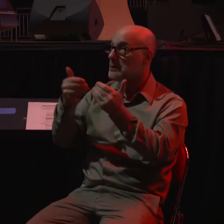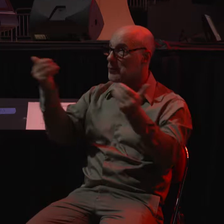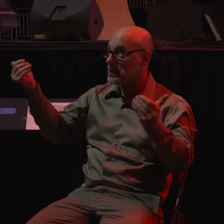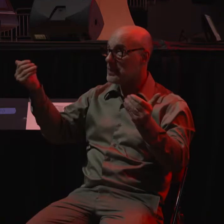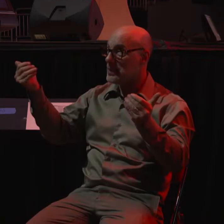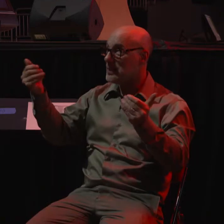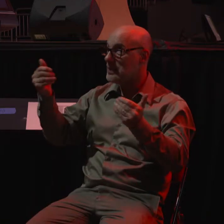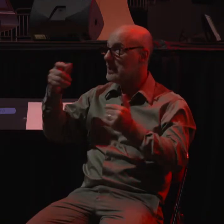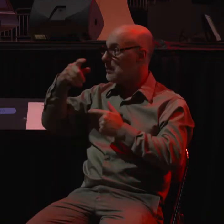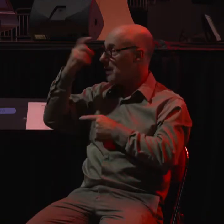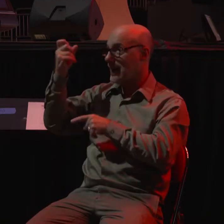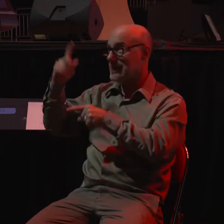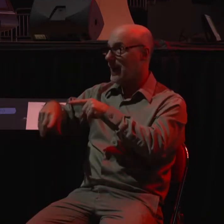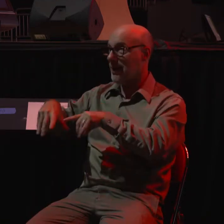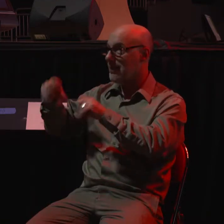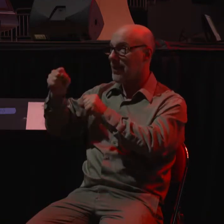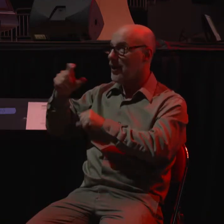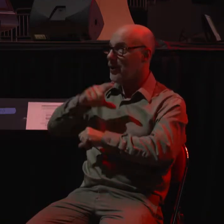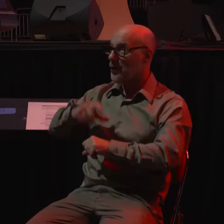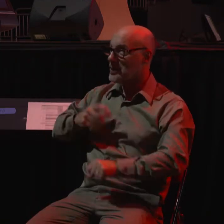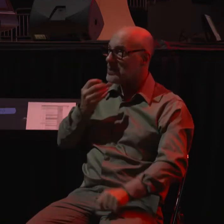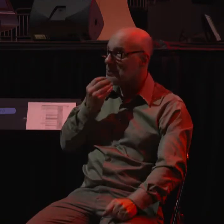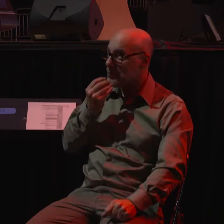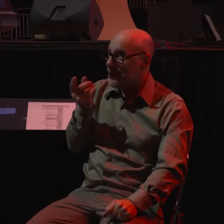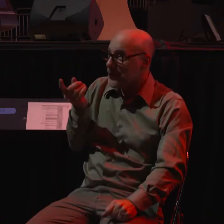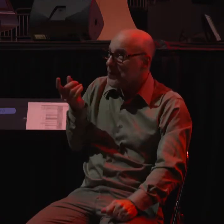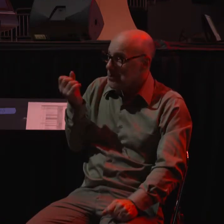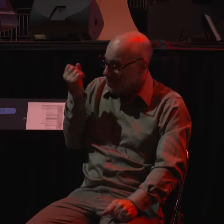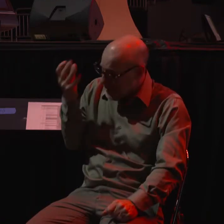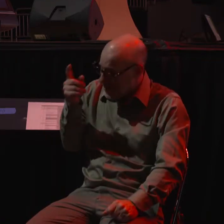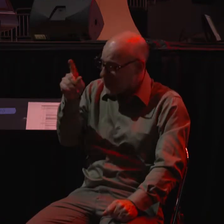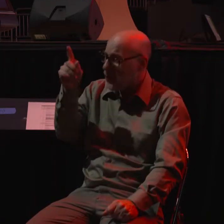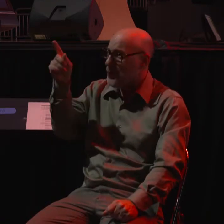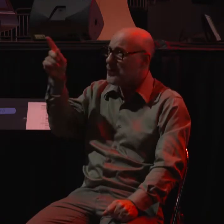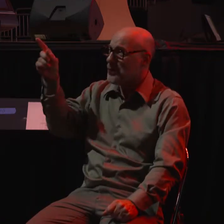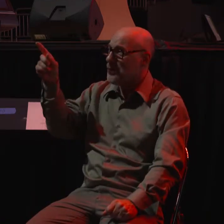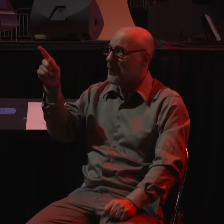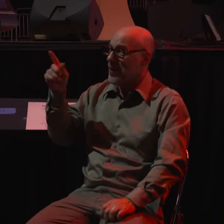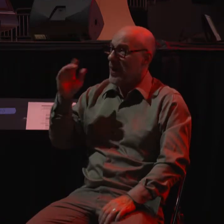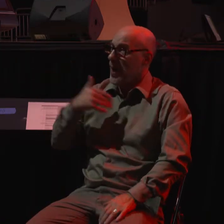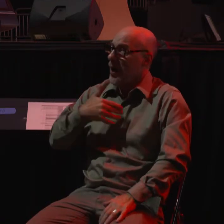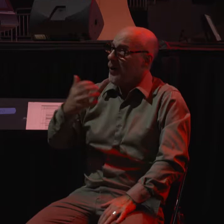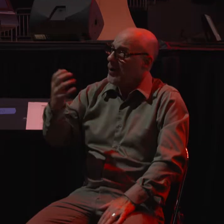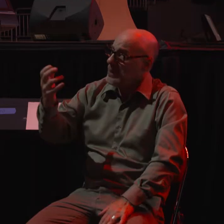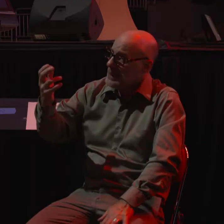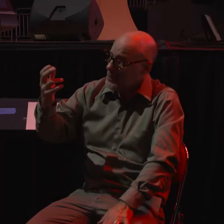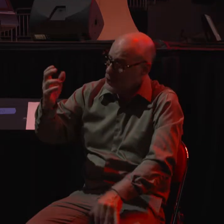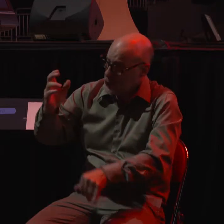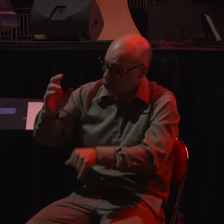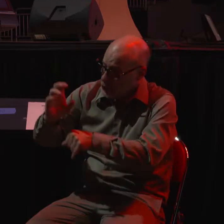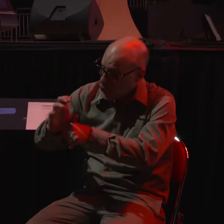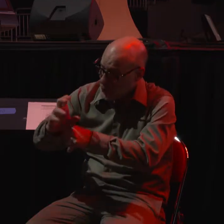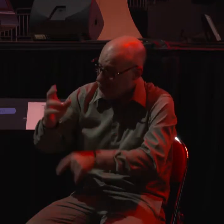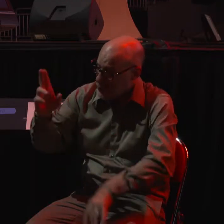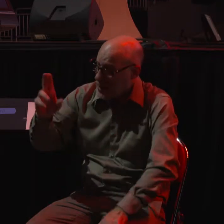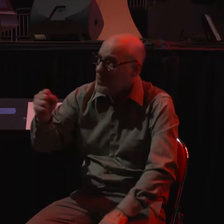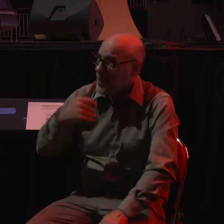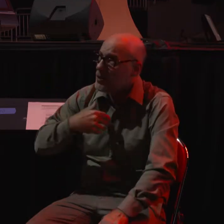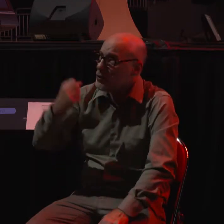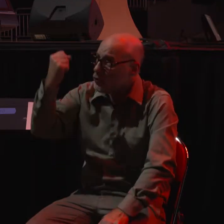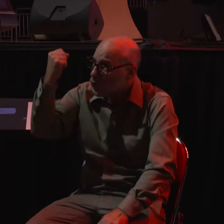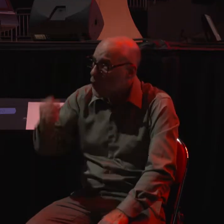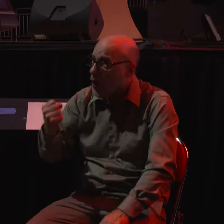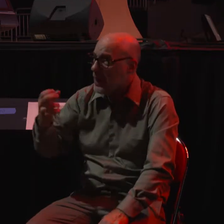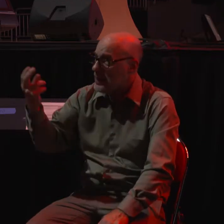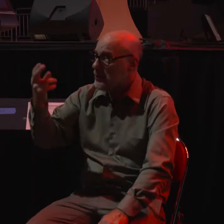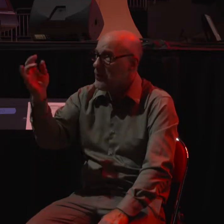okay? And that's that. And by the way, I mean, we have a very old history of that in this country, right? I mean, for nearly